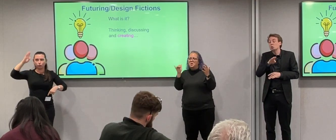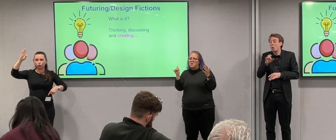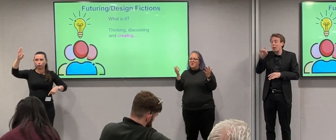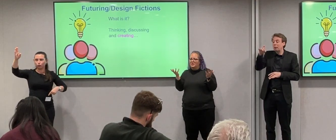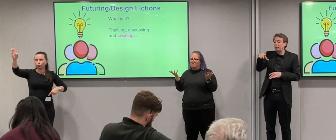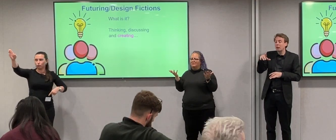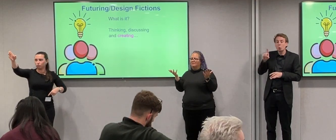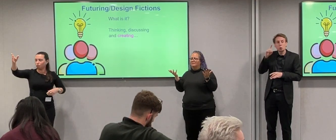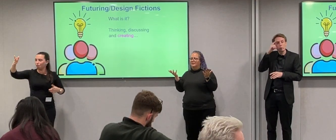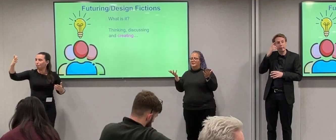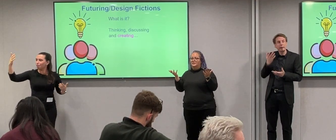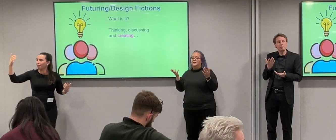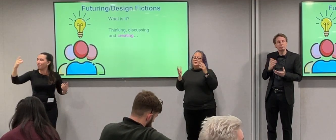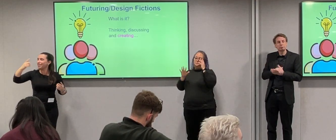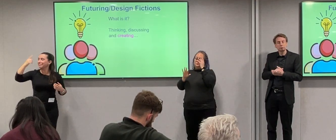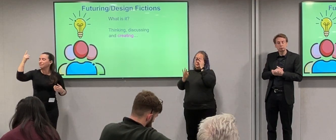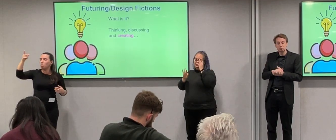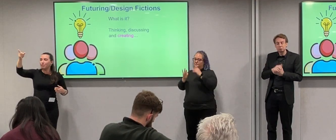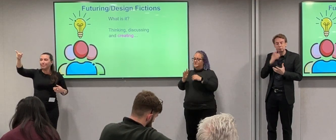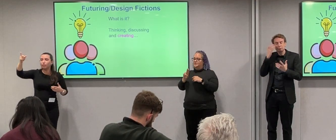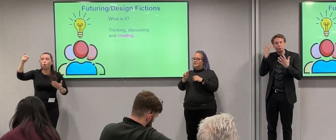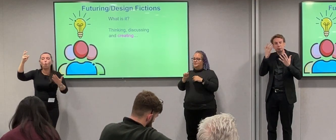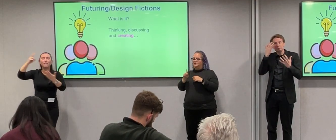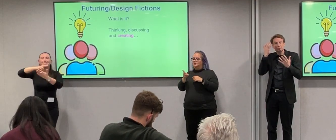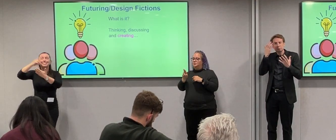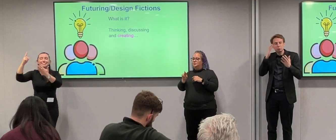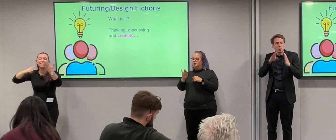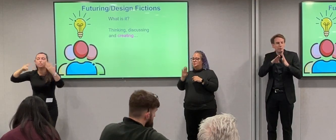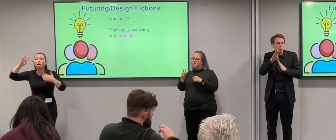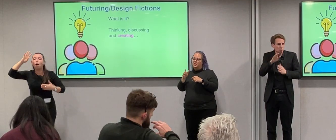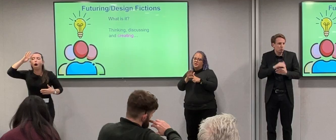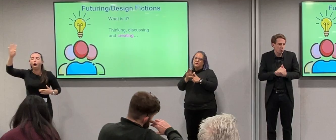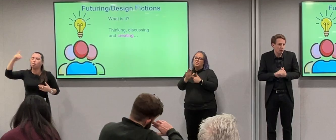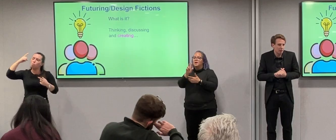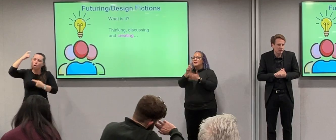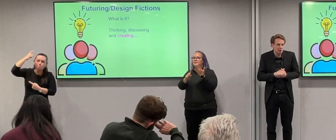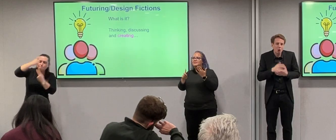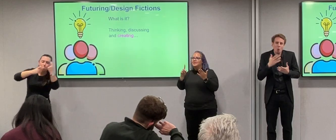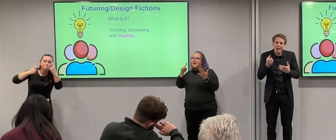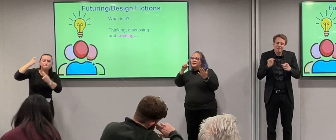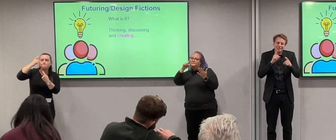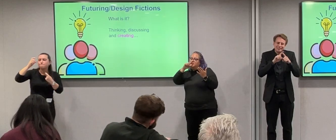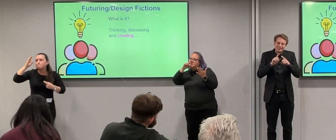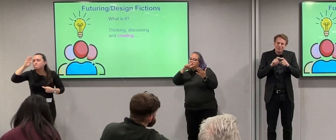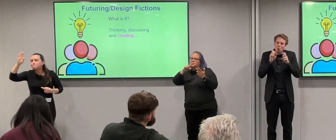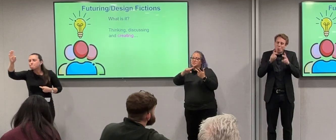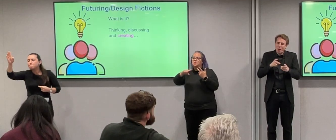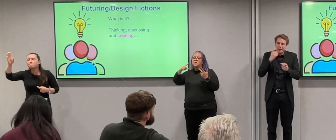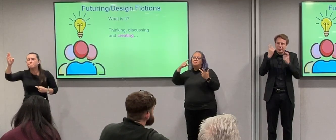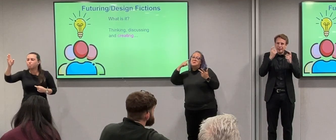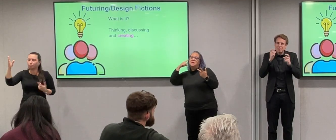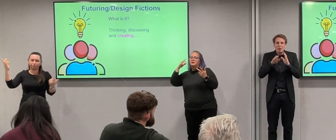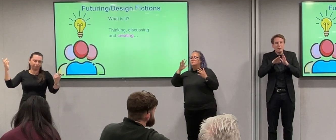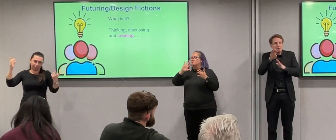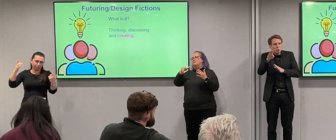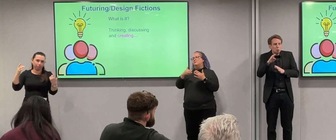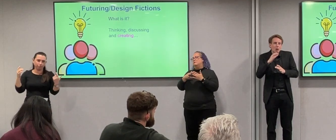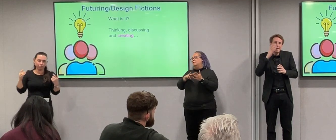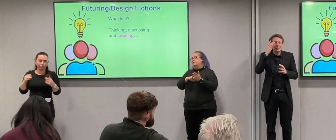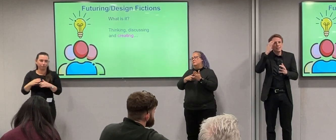like. Now, futuring or design fictions or speculative design fictions, they're all fancy terms